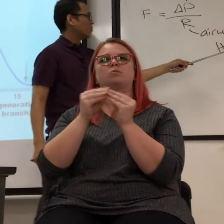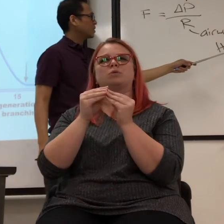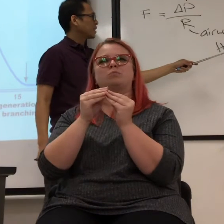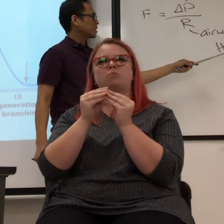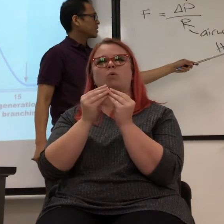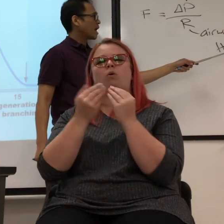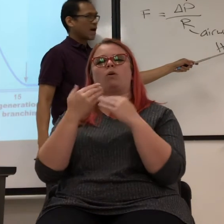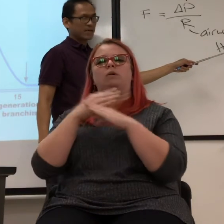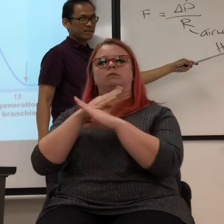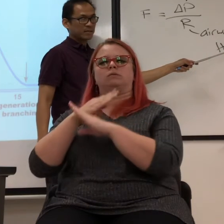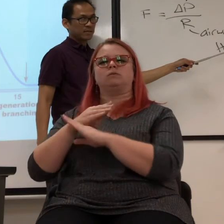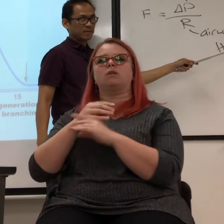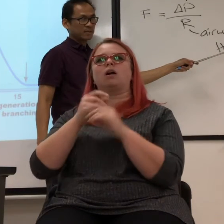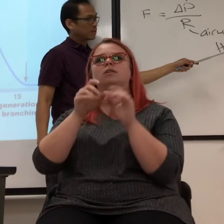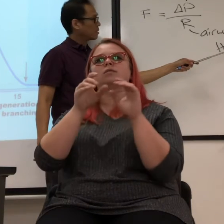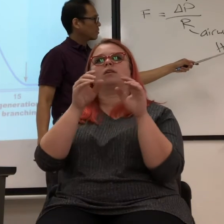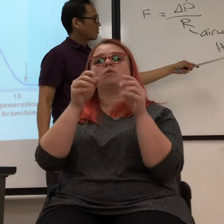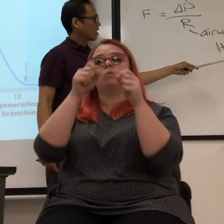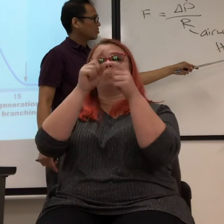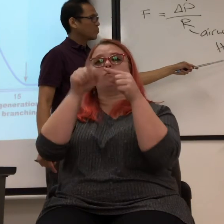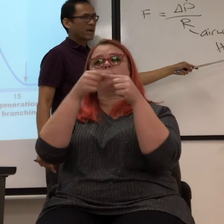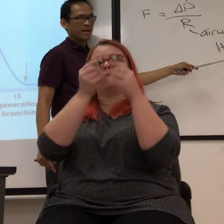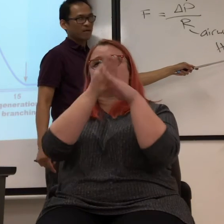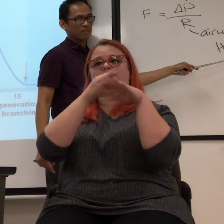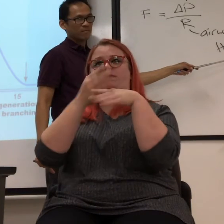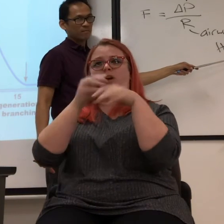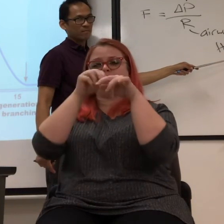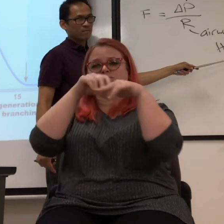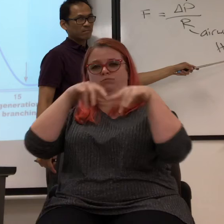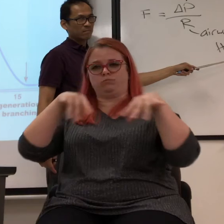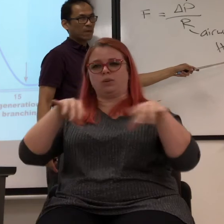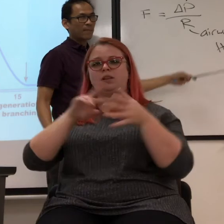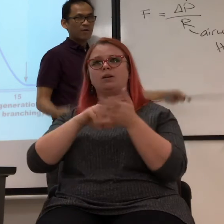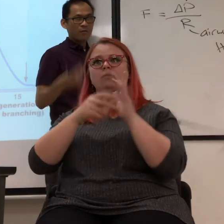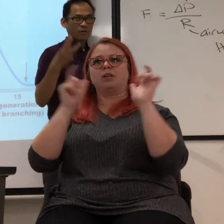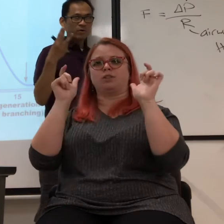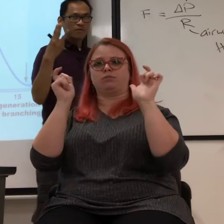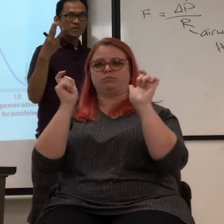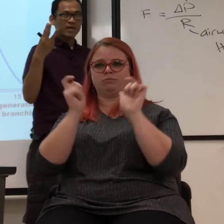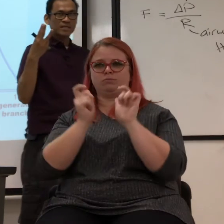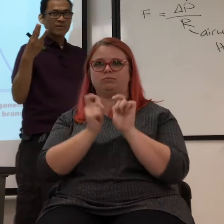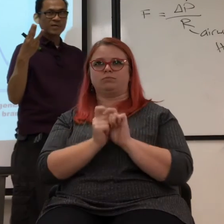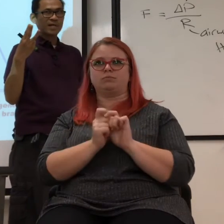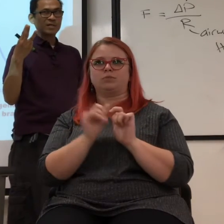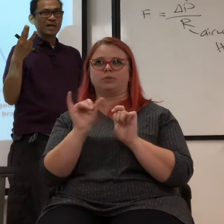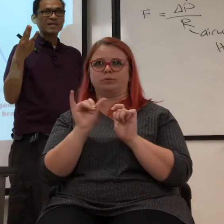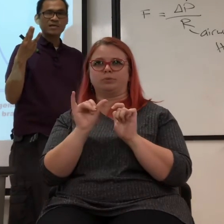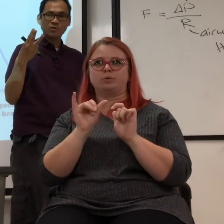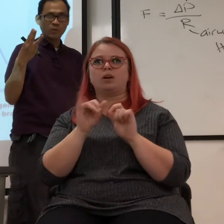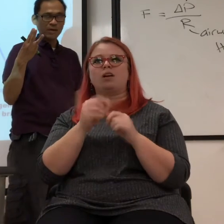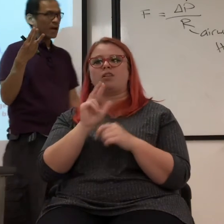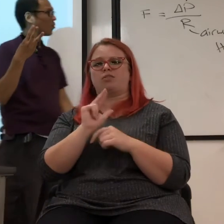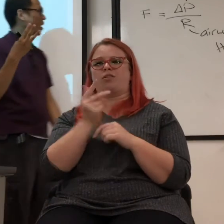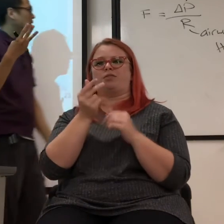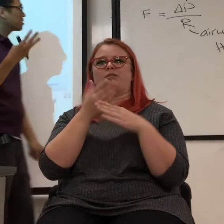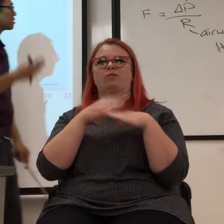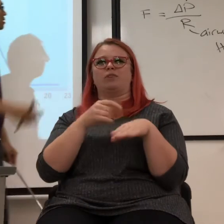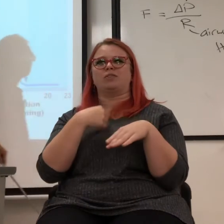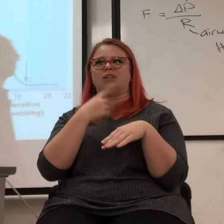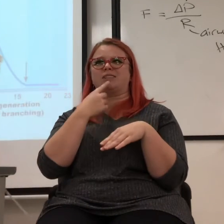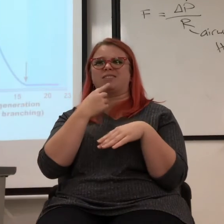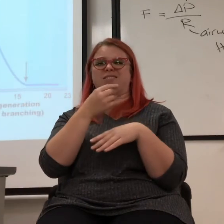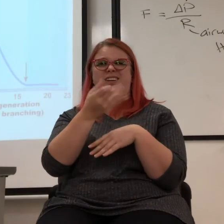they're decreasing in size. There's not too many of them. By the third division, I said there's like 19 or 20